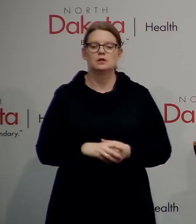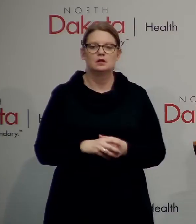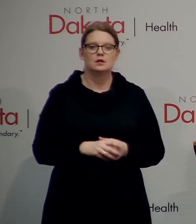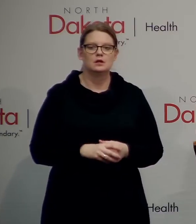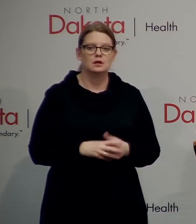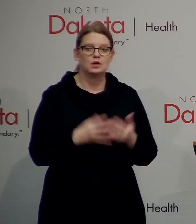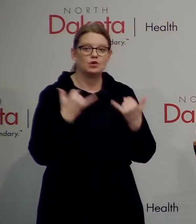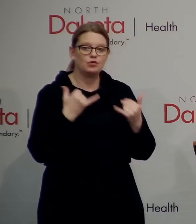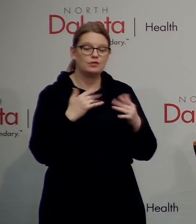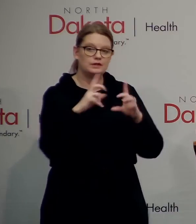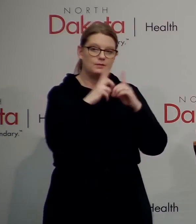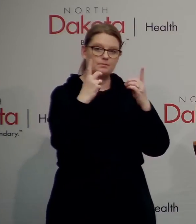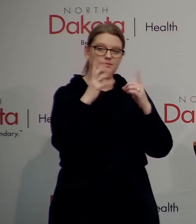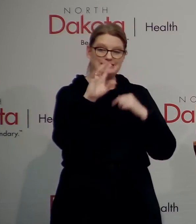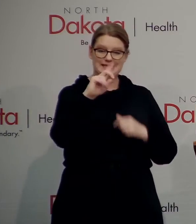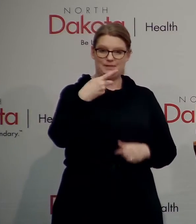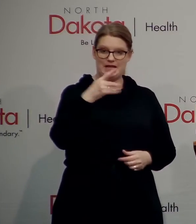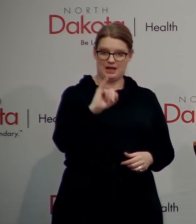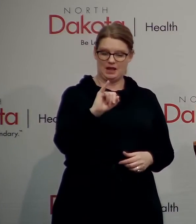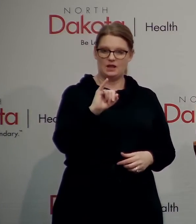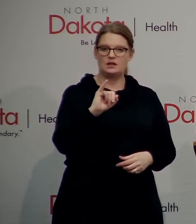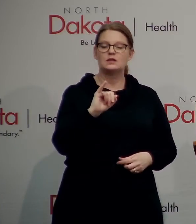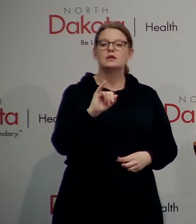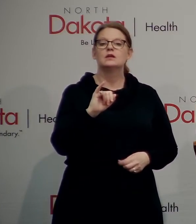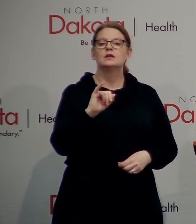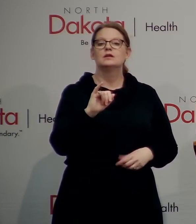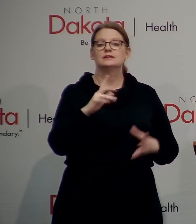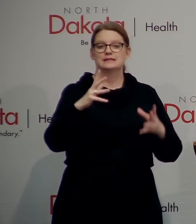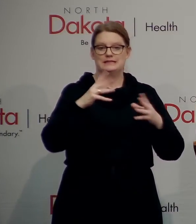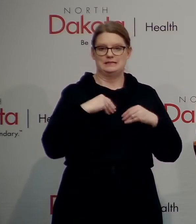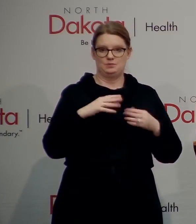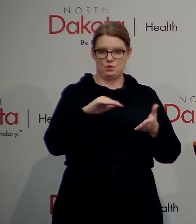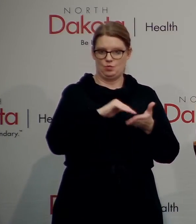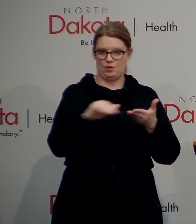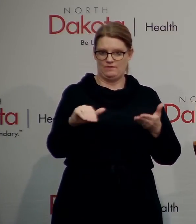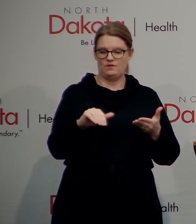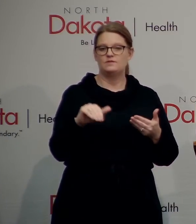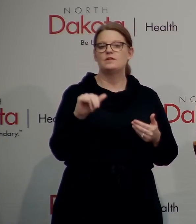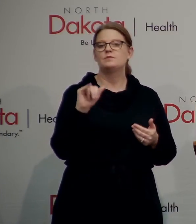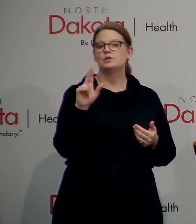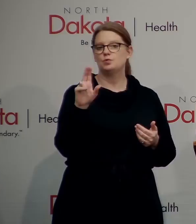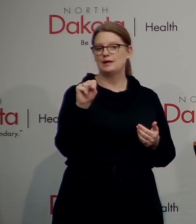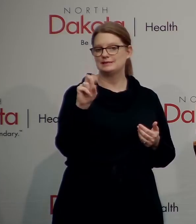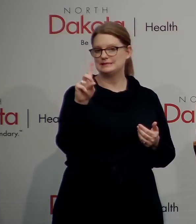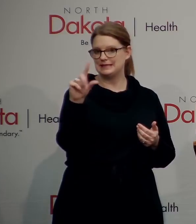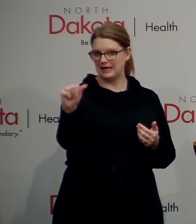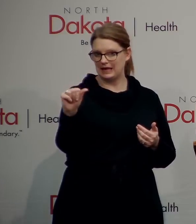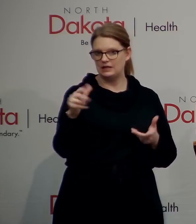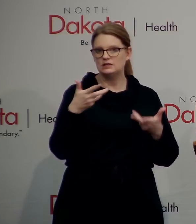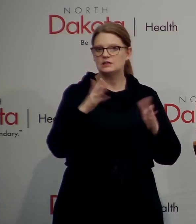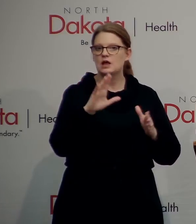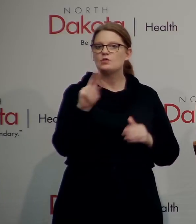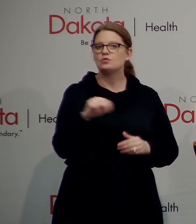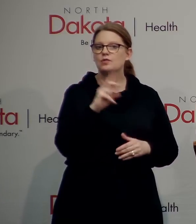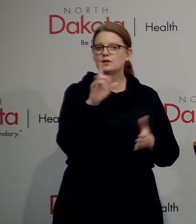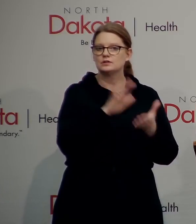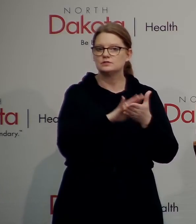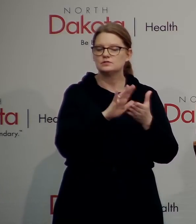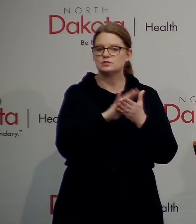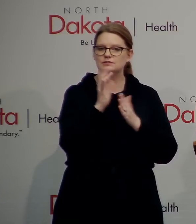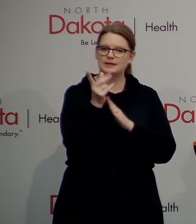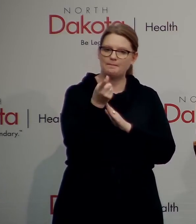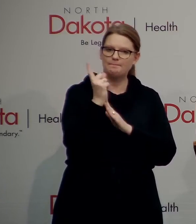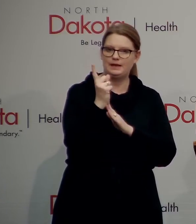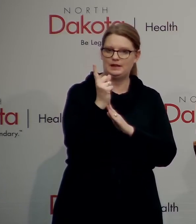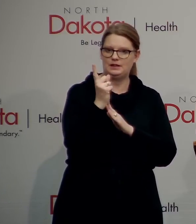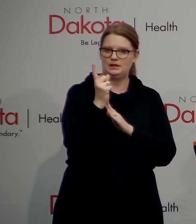Currently, the Department of Public Instruction has received a waiver from USDA to allow North Dakota schools to begin